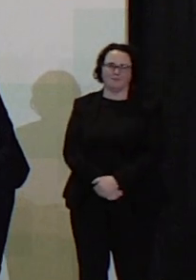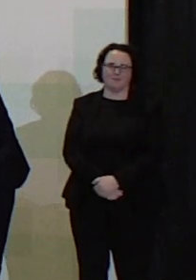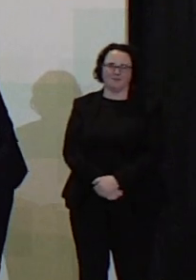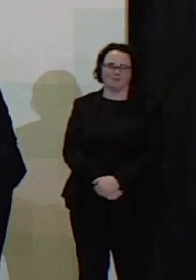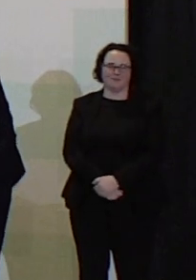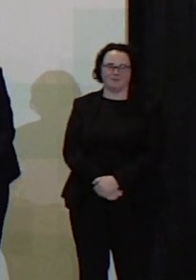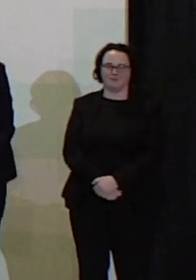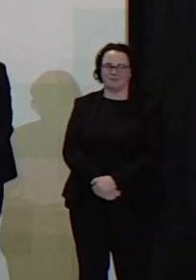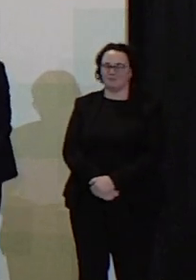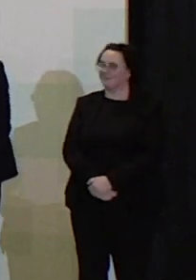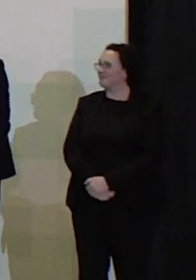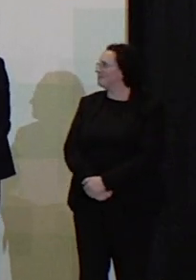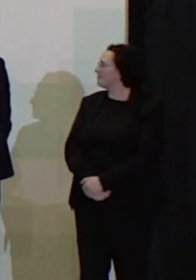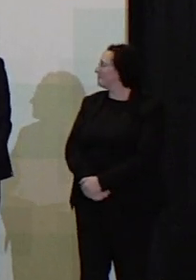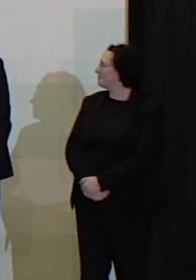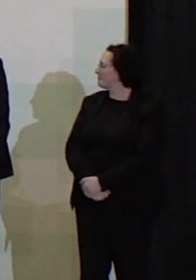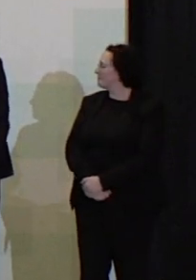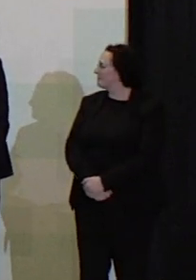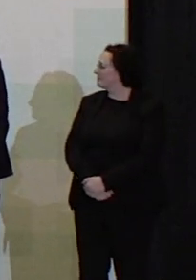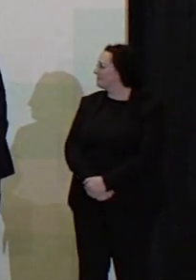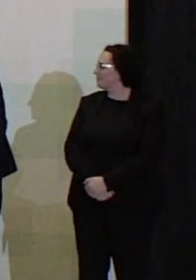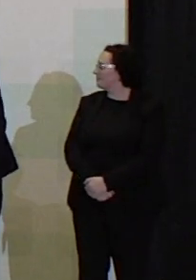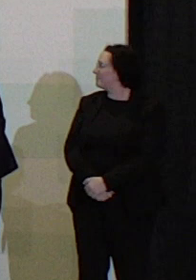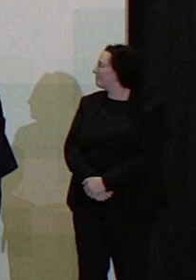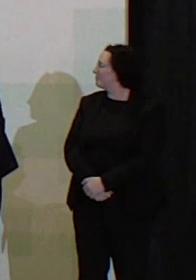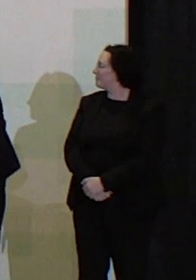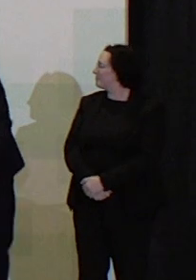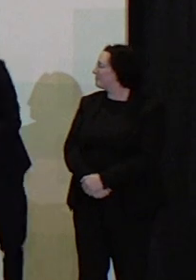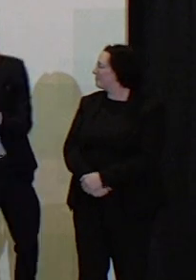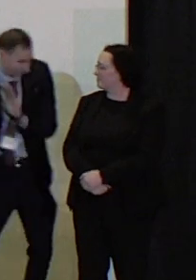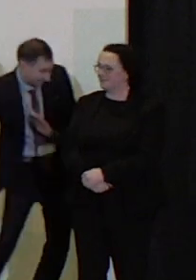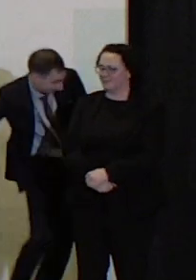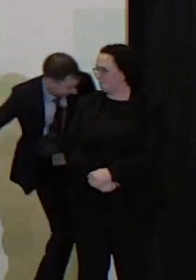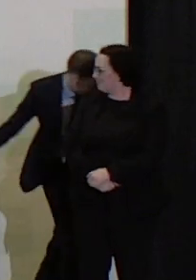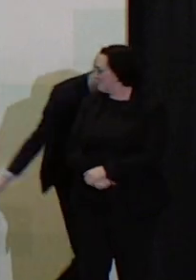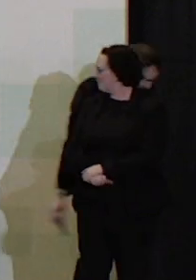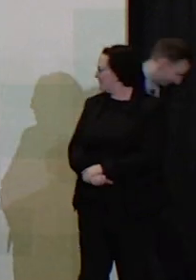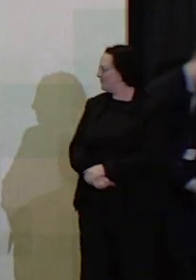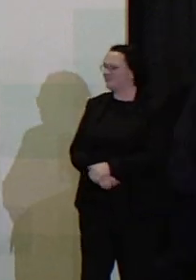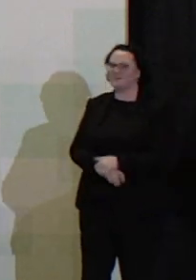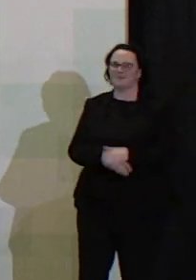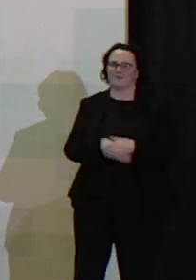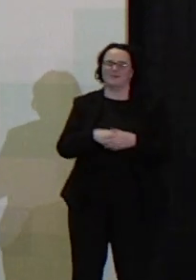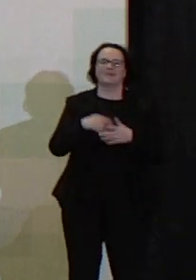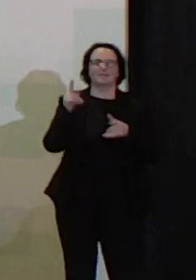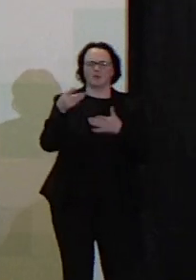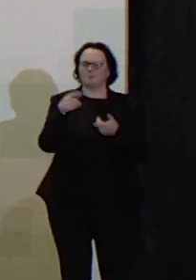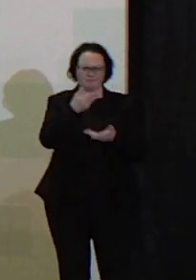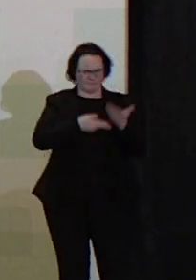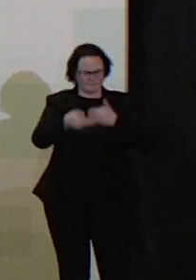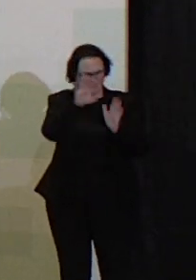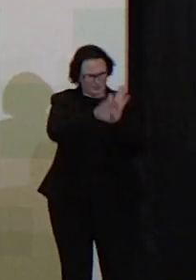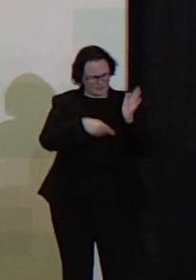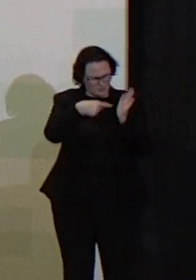Okay, Tom, the Constitution and family. Talk to me about